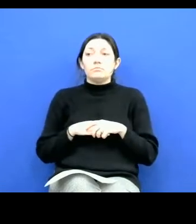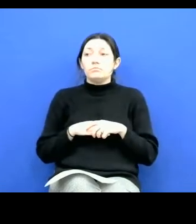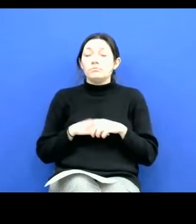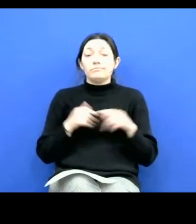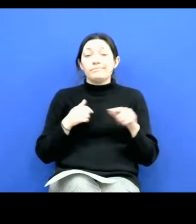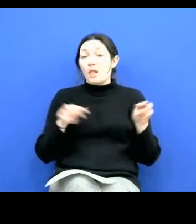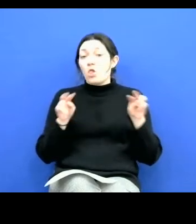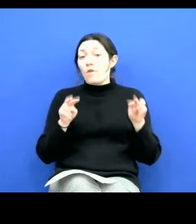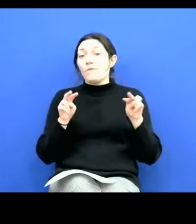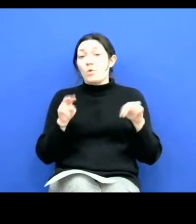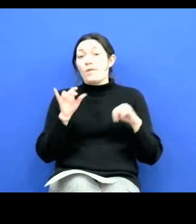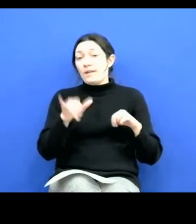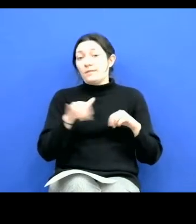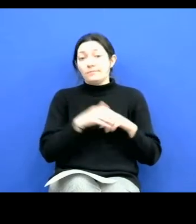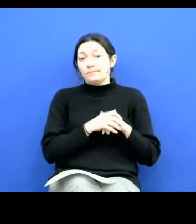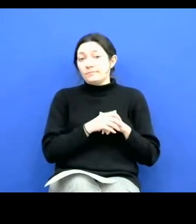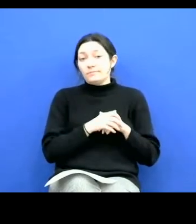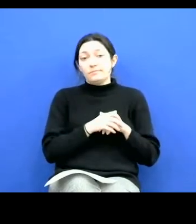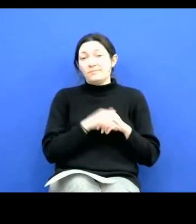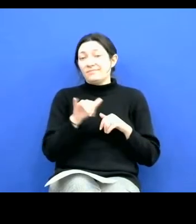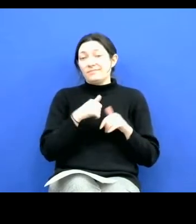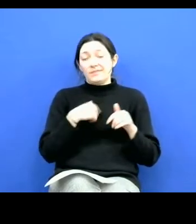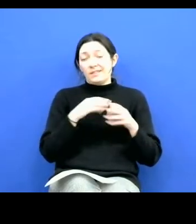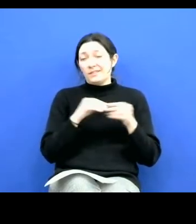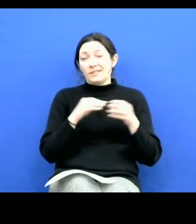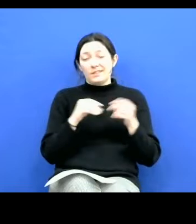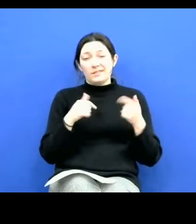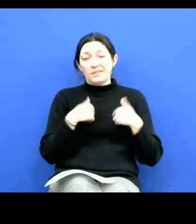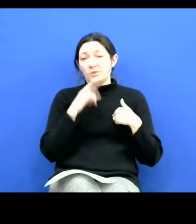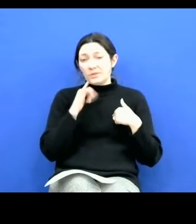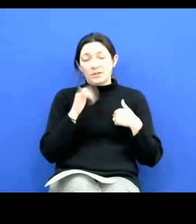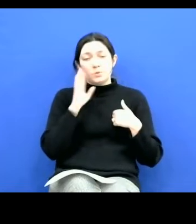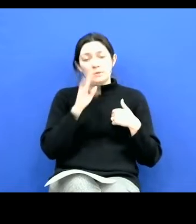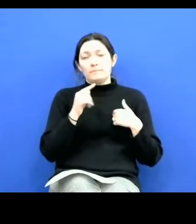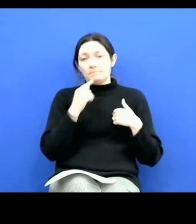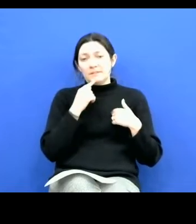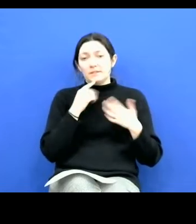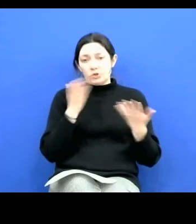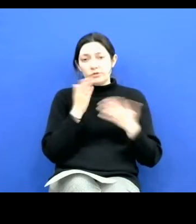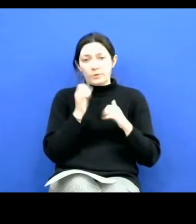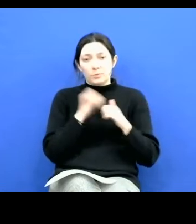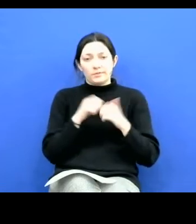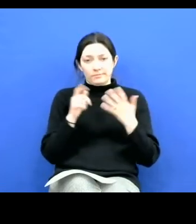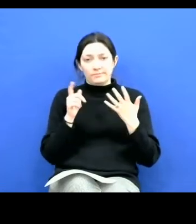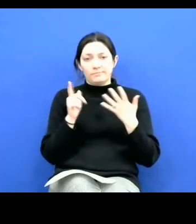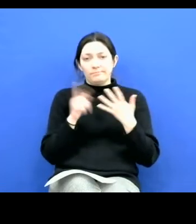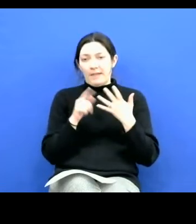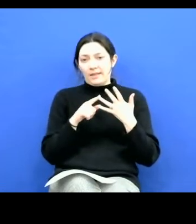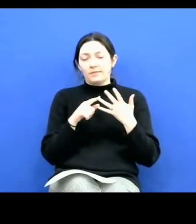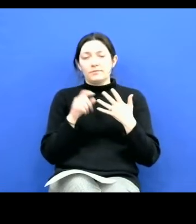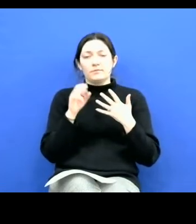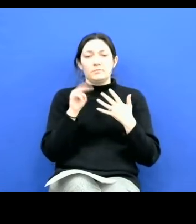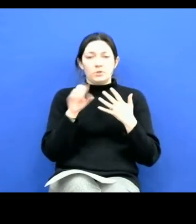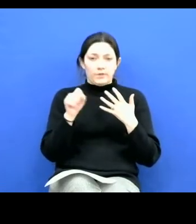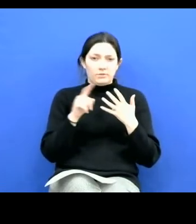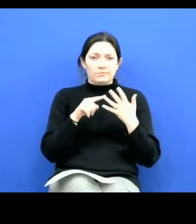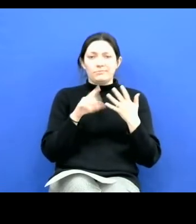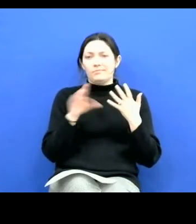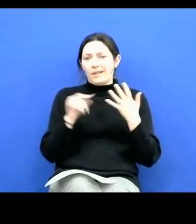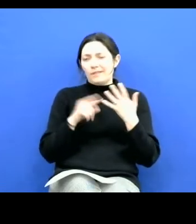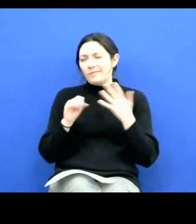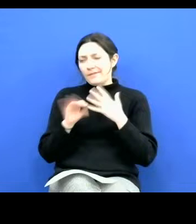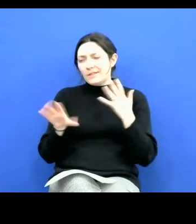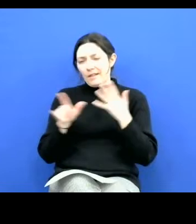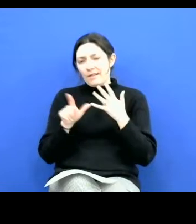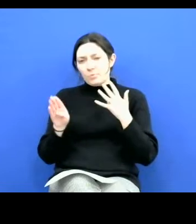I'm looking forward to that, because like I said, I'm really going to miss serving with Millie, and obviously with